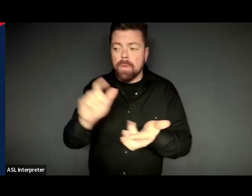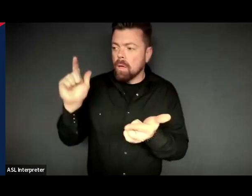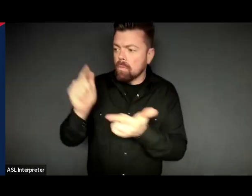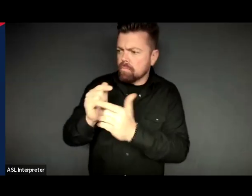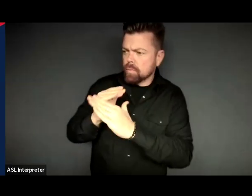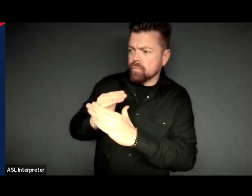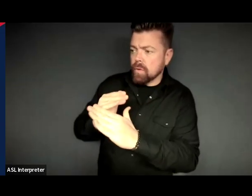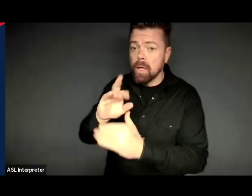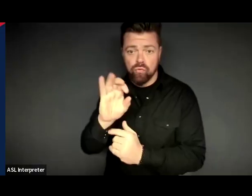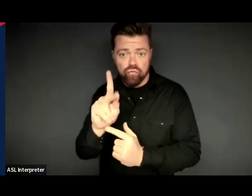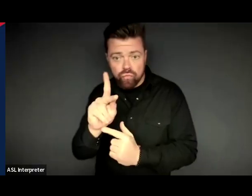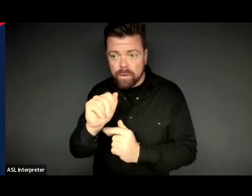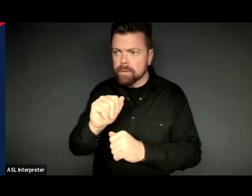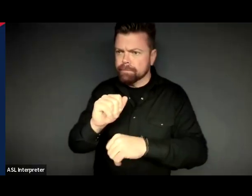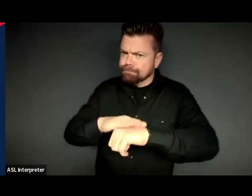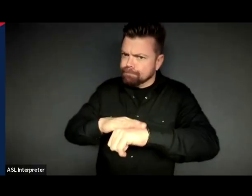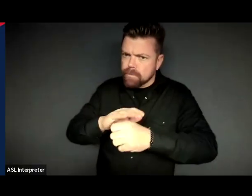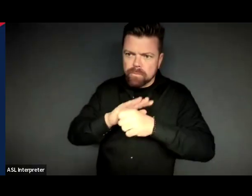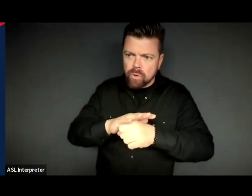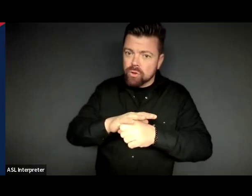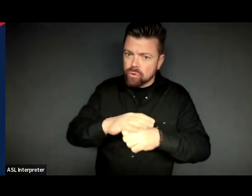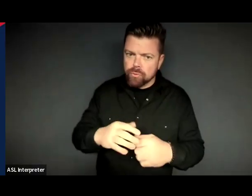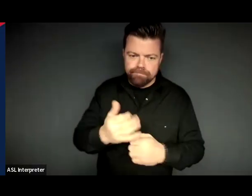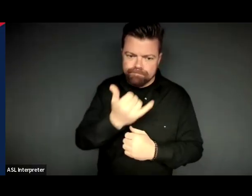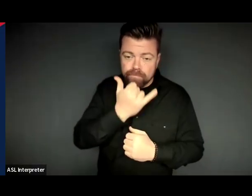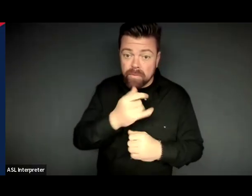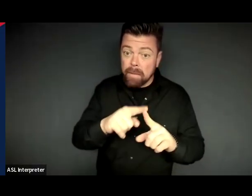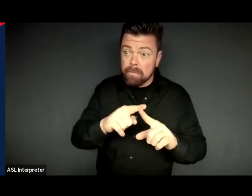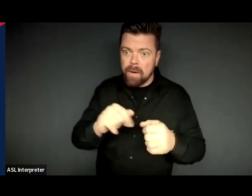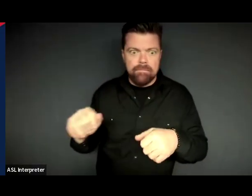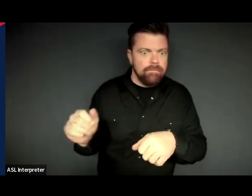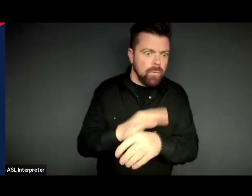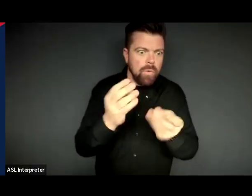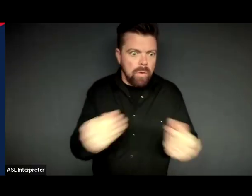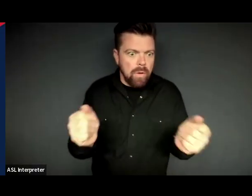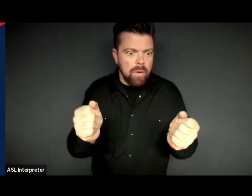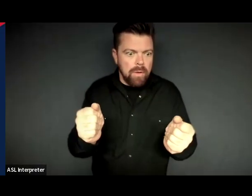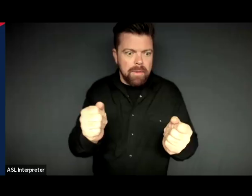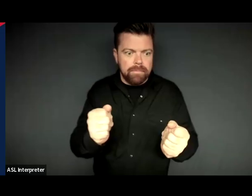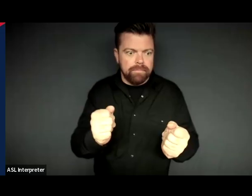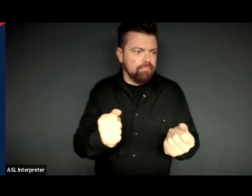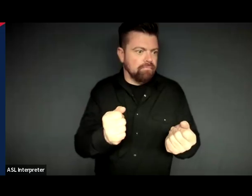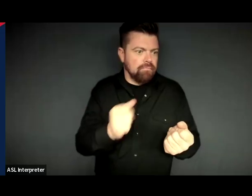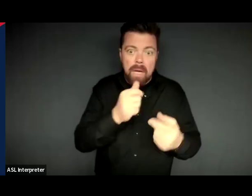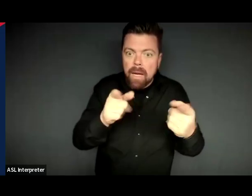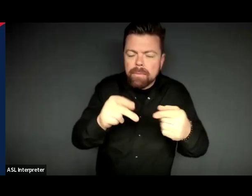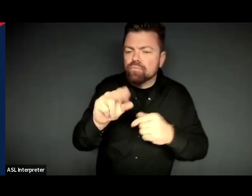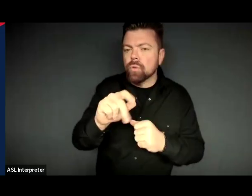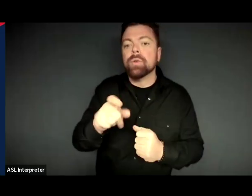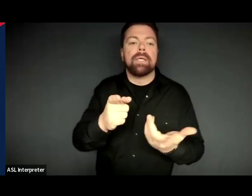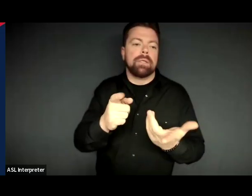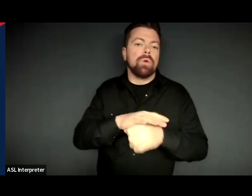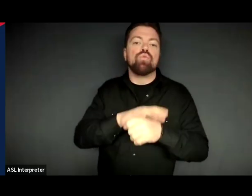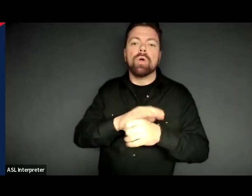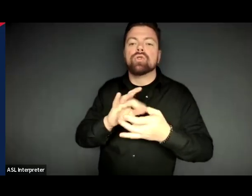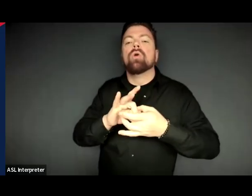the risk of your pressure injury, but they do not eliminate it. You absolutely have to do your pressure releases. Now,